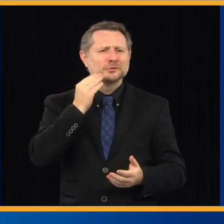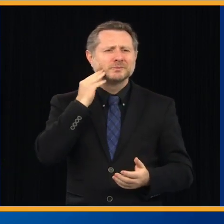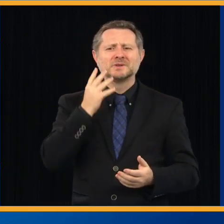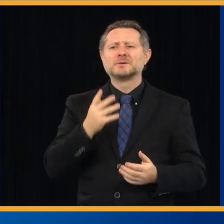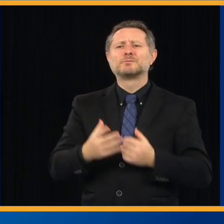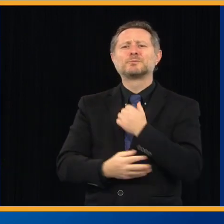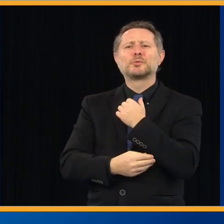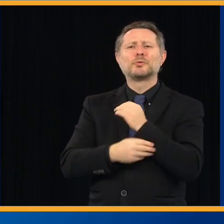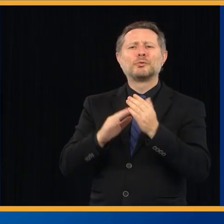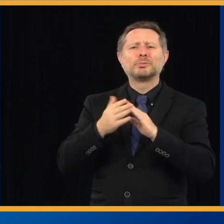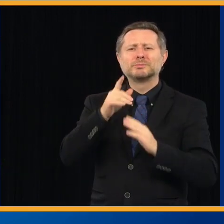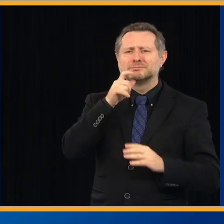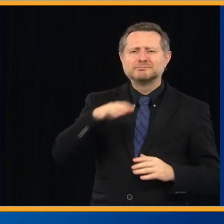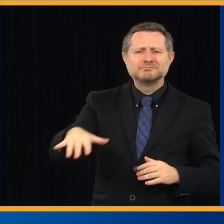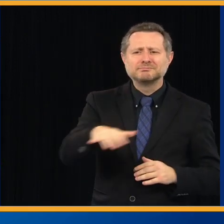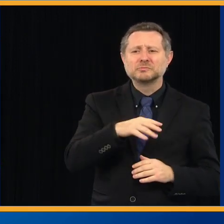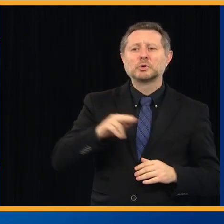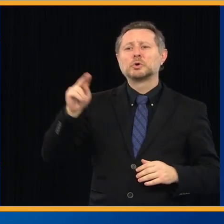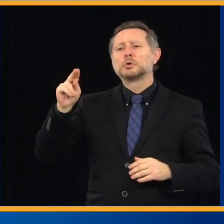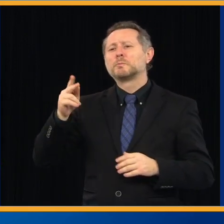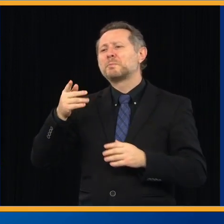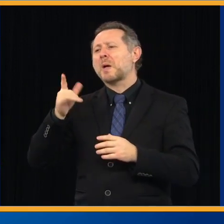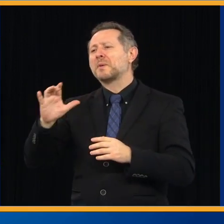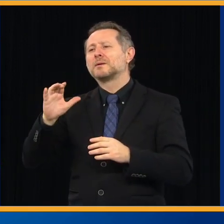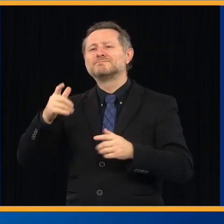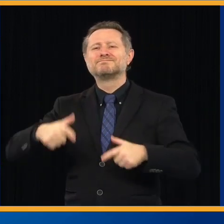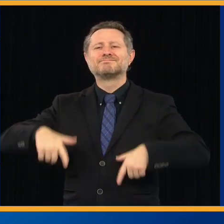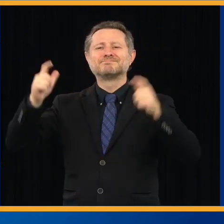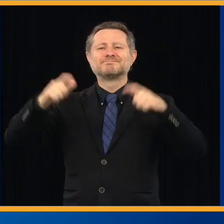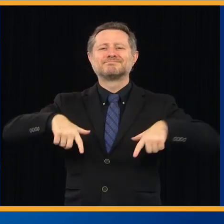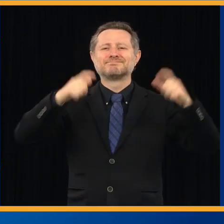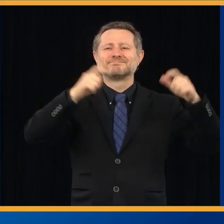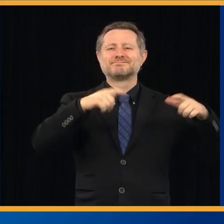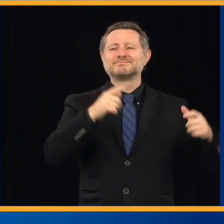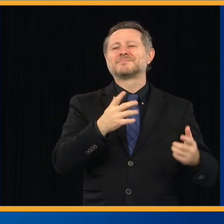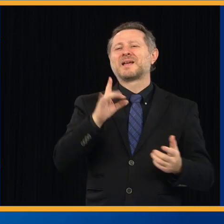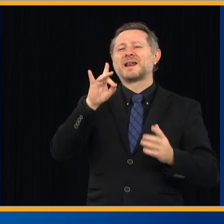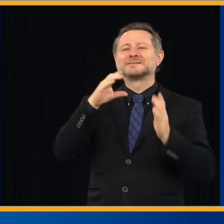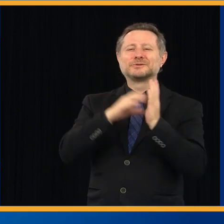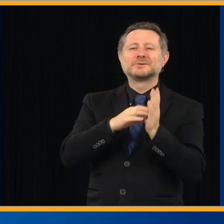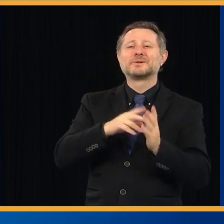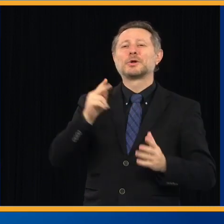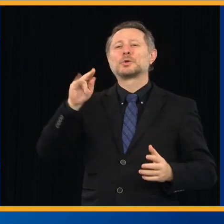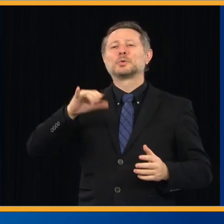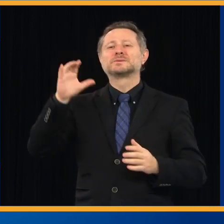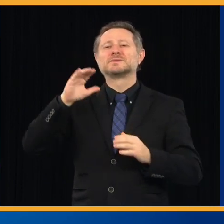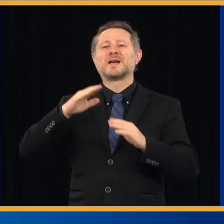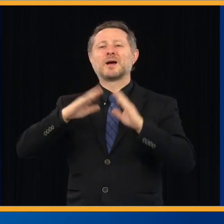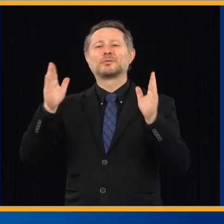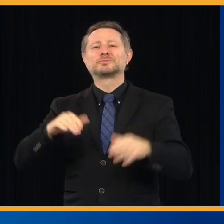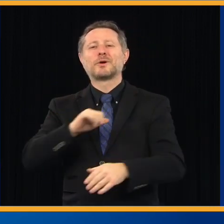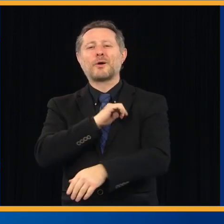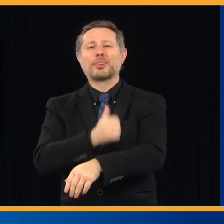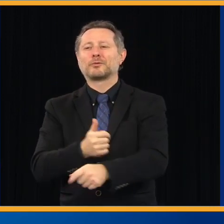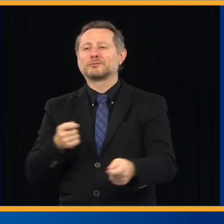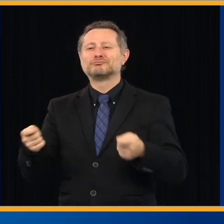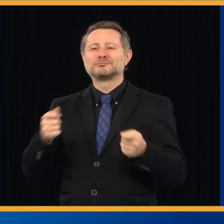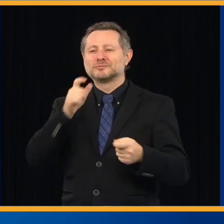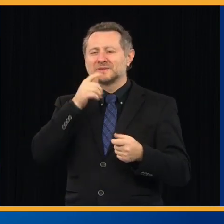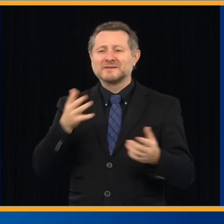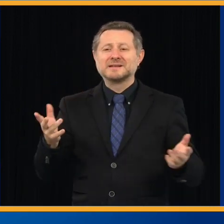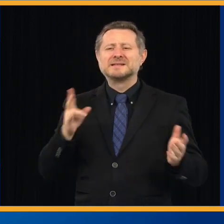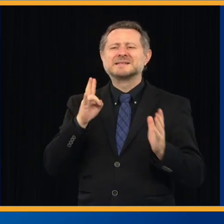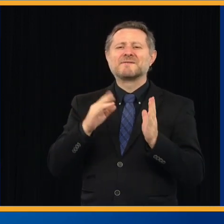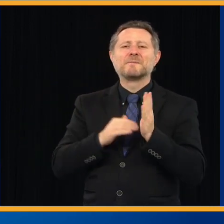communities, people in public housing in New York City Housing Authority. So we'll be doing that today. 7 million